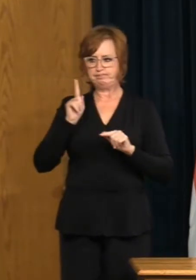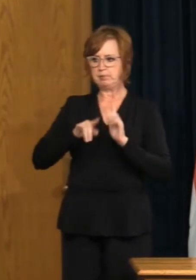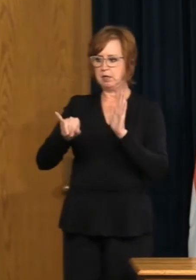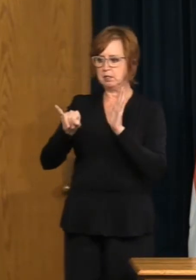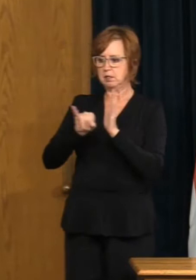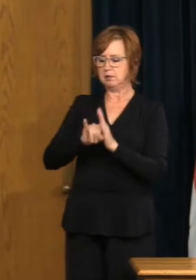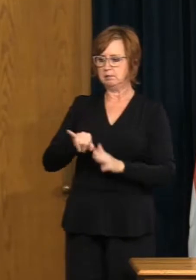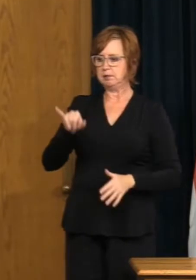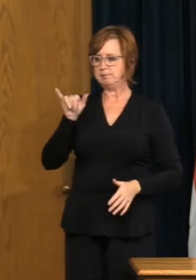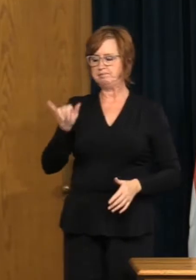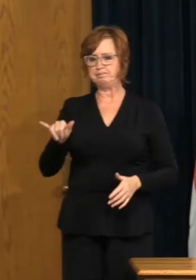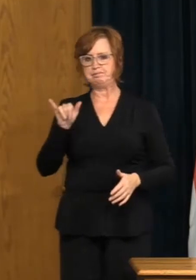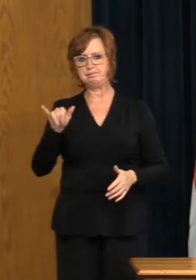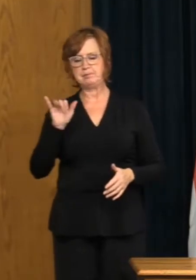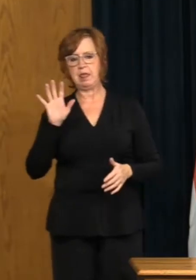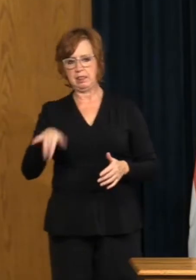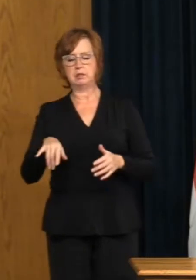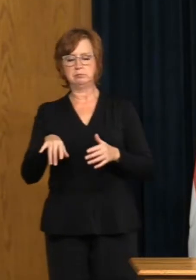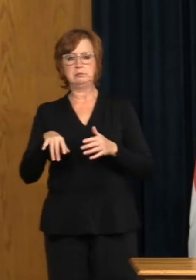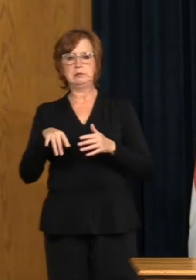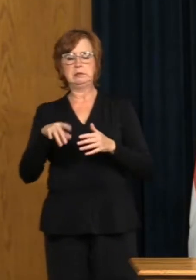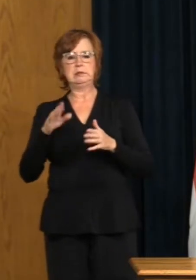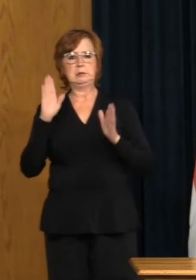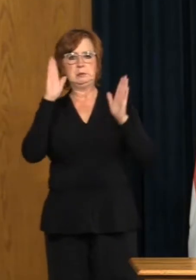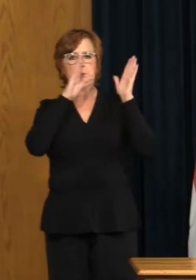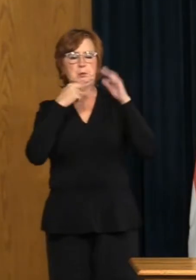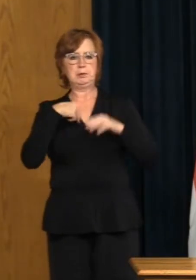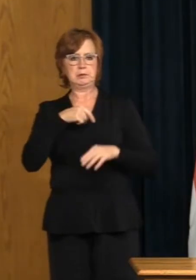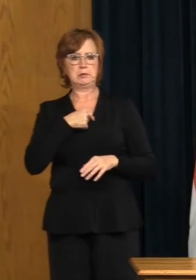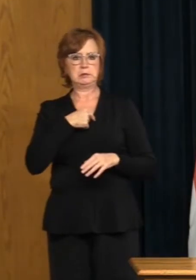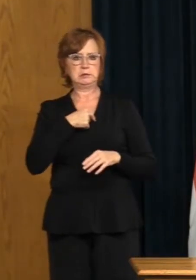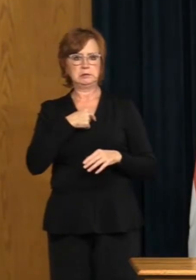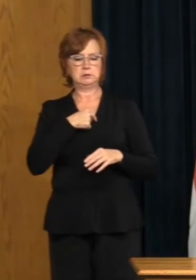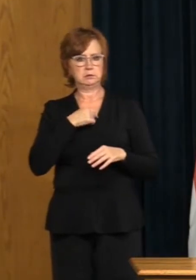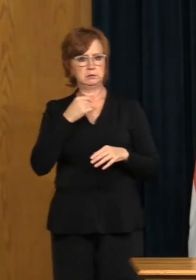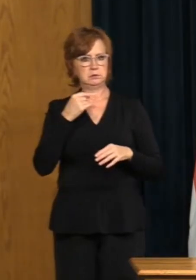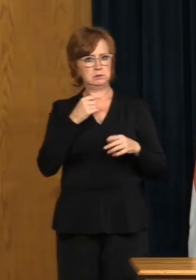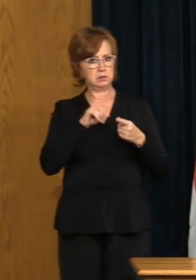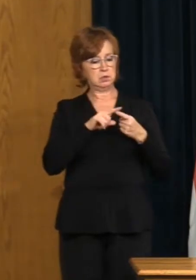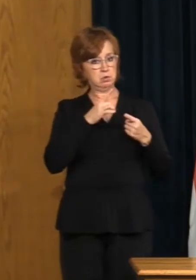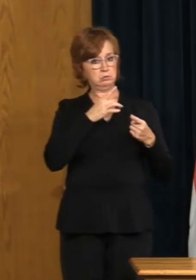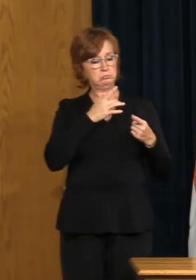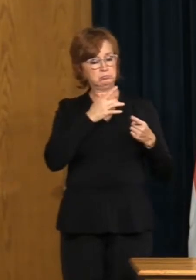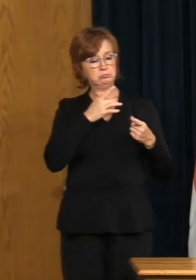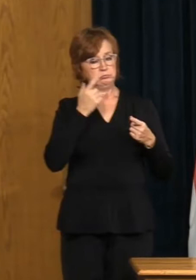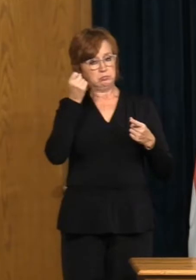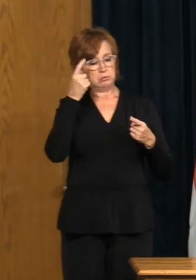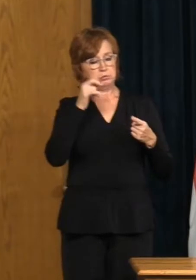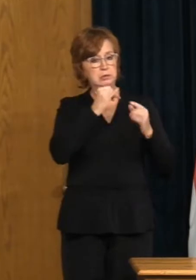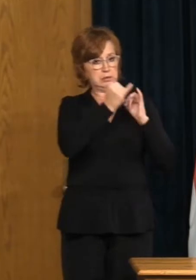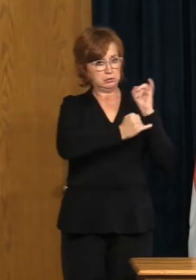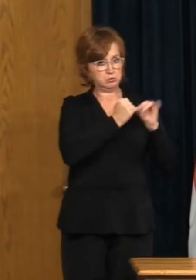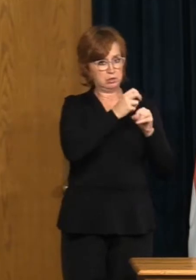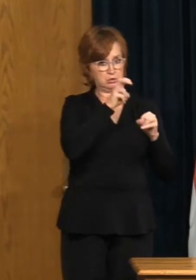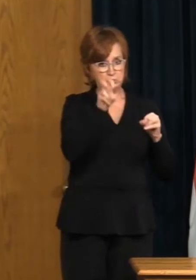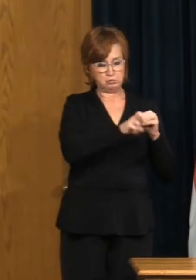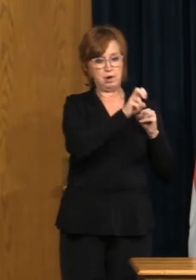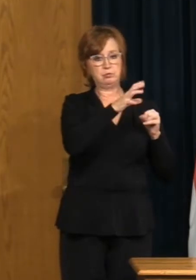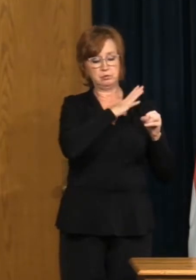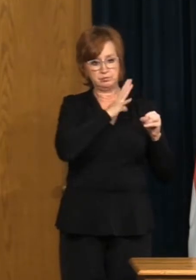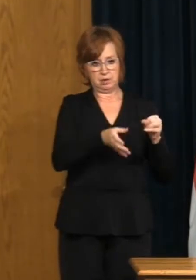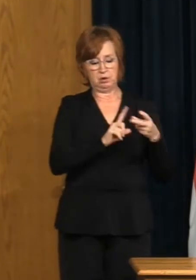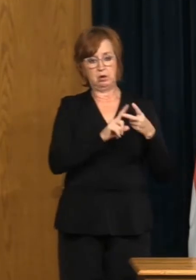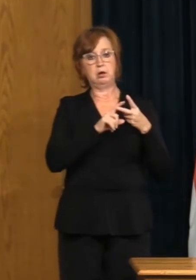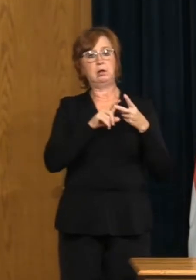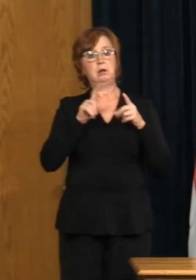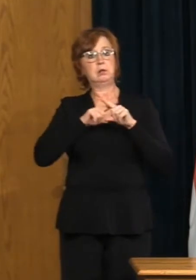watch over a week-by-week period what proportion is linked to either interprovincial travel or international travel, what proportion is linked